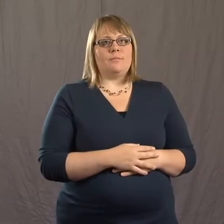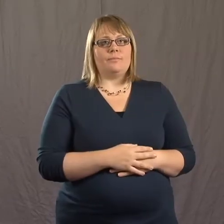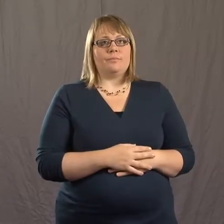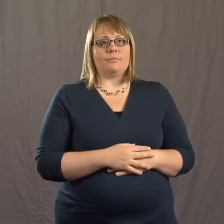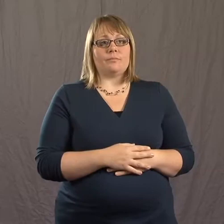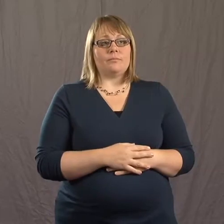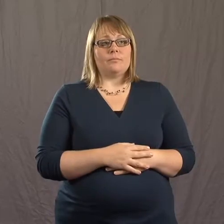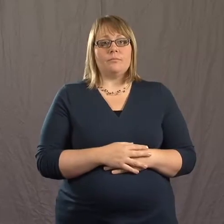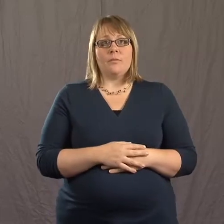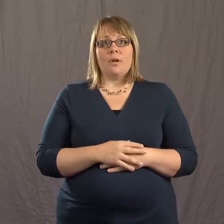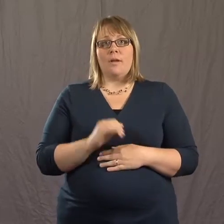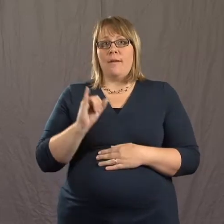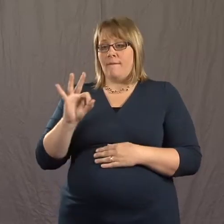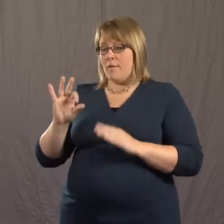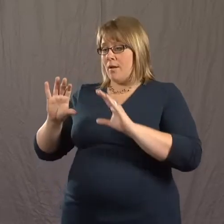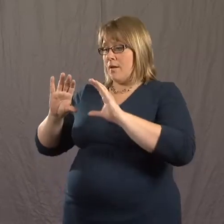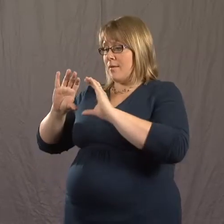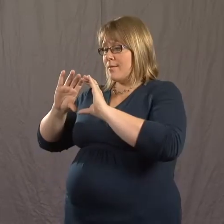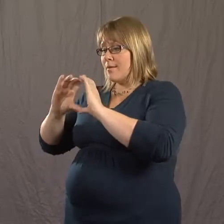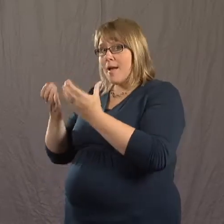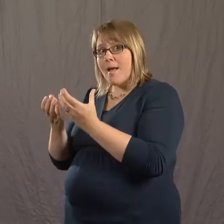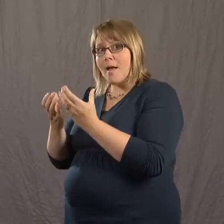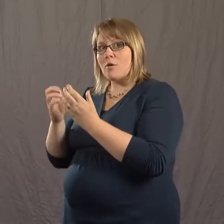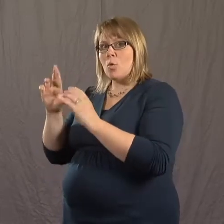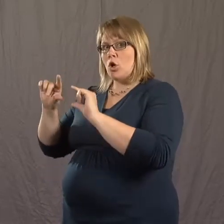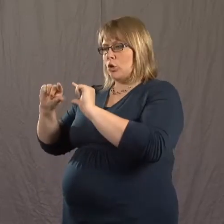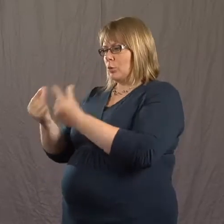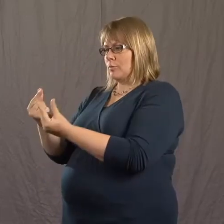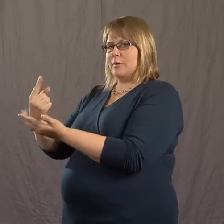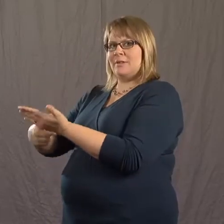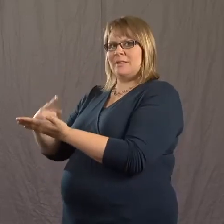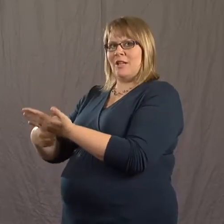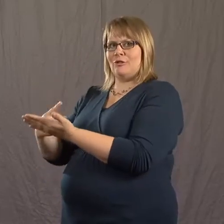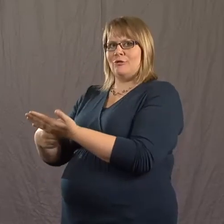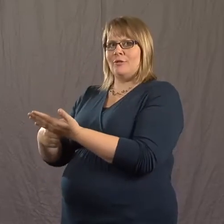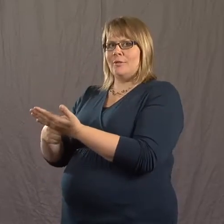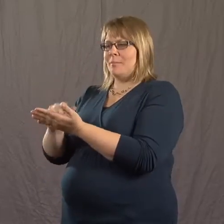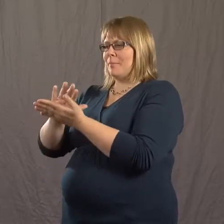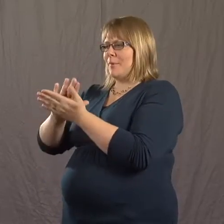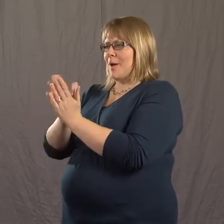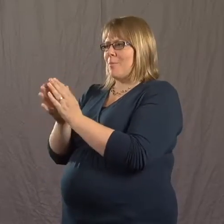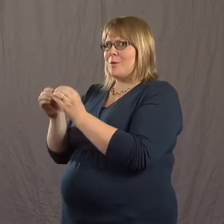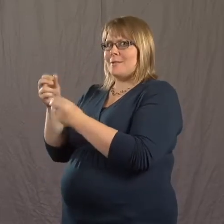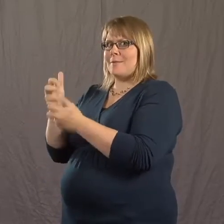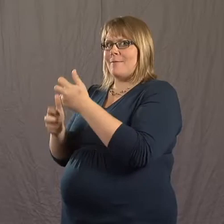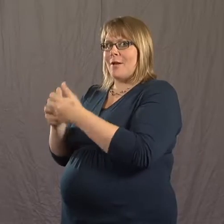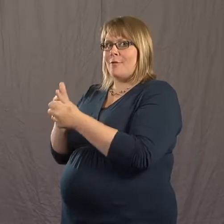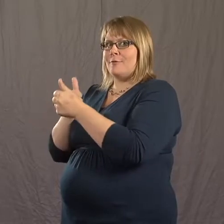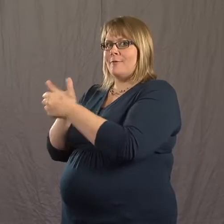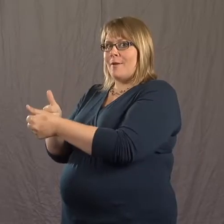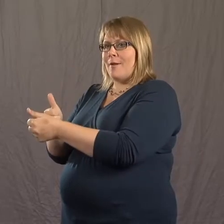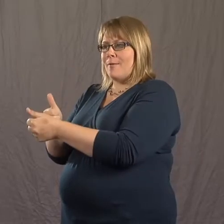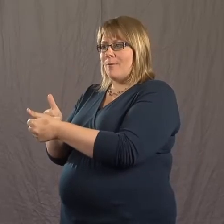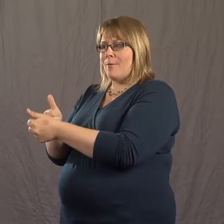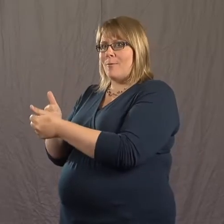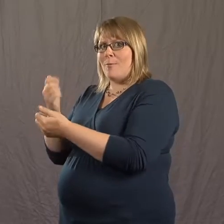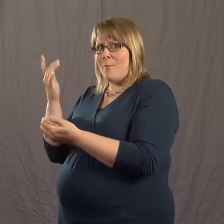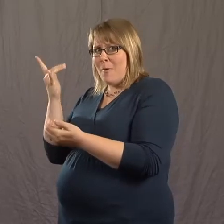in one-on-one circumstances. When the student is in a class, and particularly during class discussions, that's